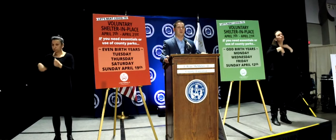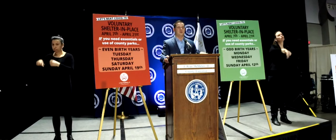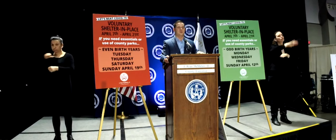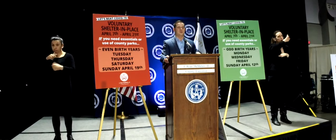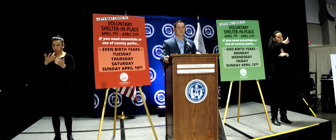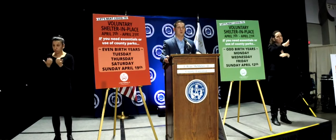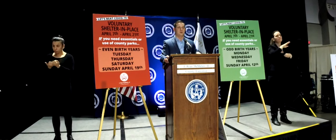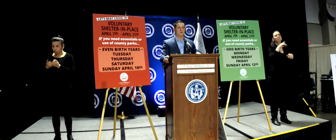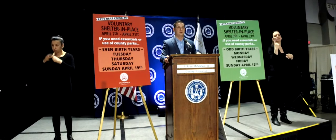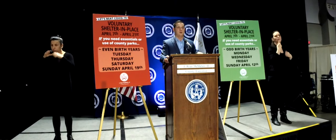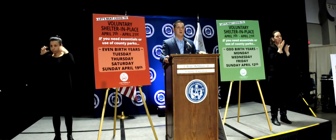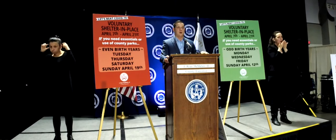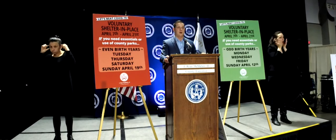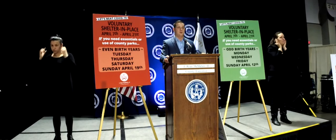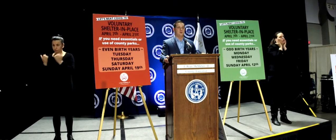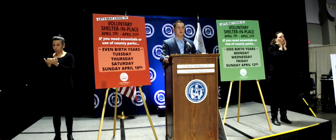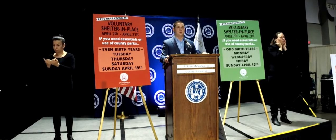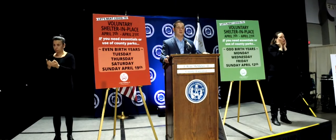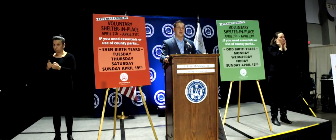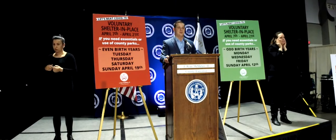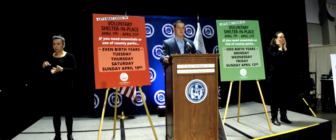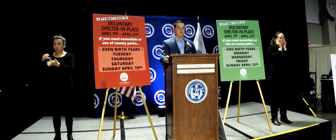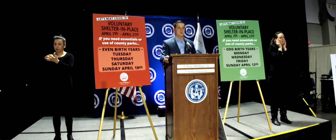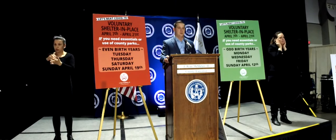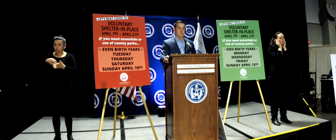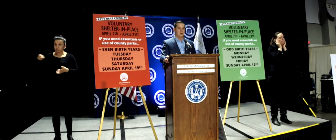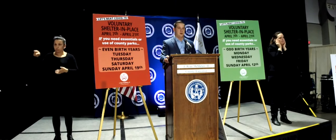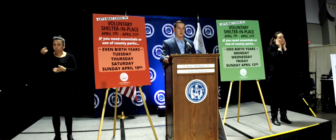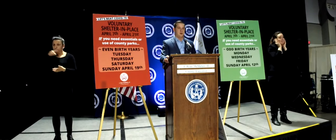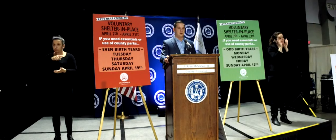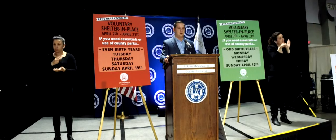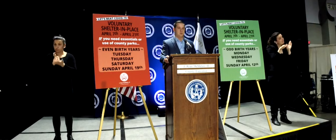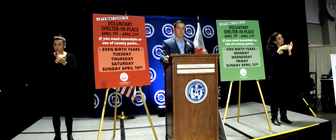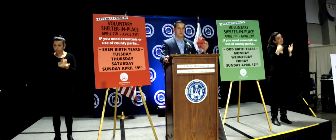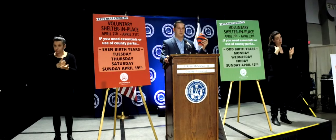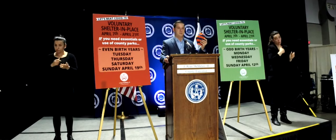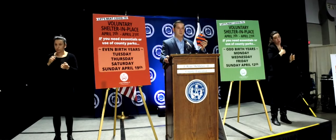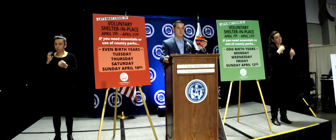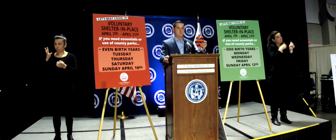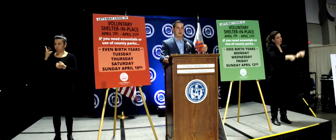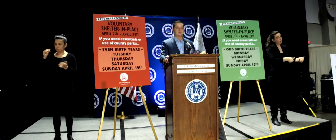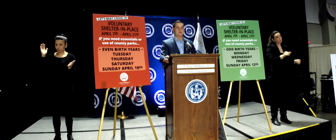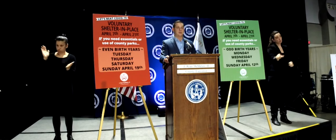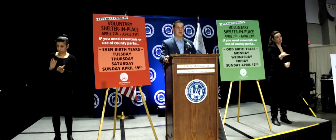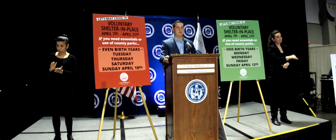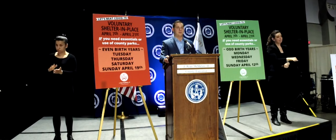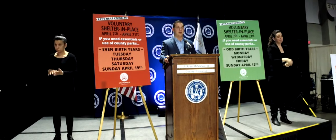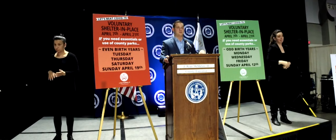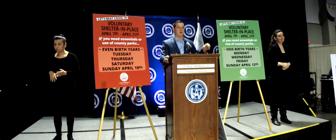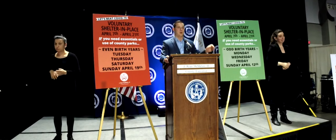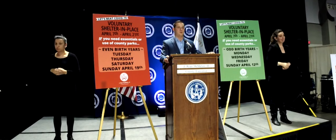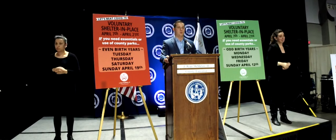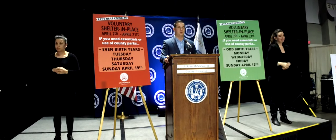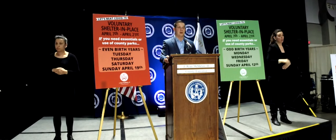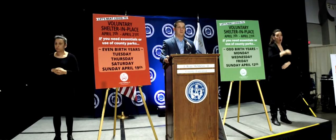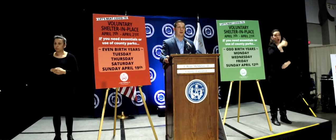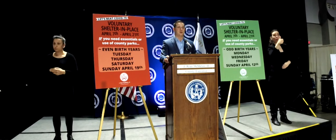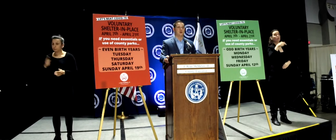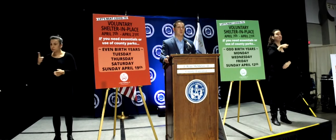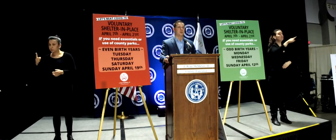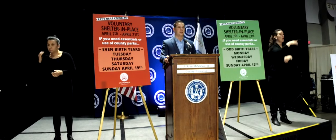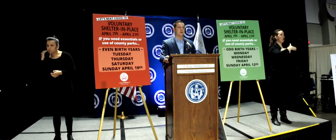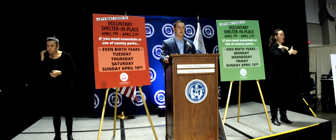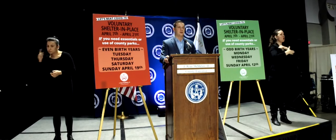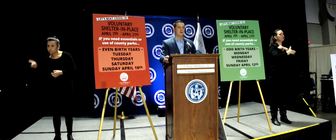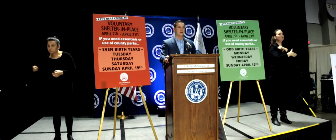In other countries, this has worked. There's no reason not to do it. Again, Belinda made me this mask. She can't make a mask for all of you, but you got to find